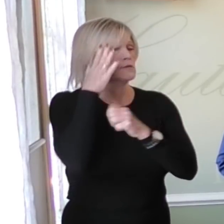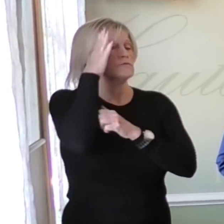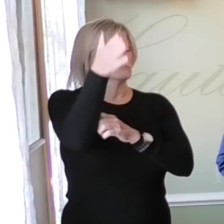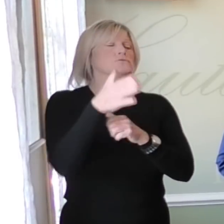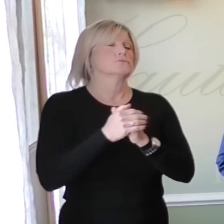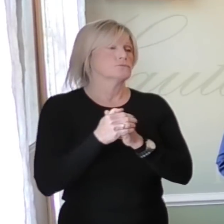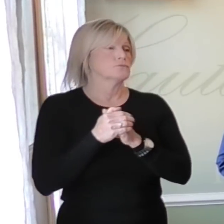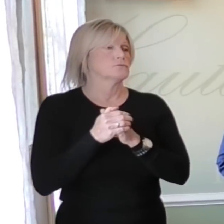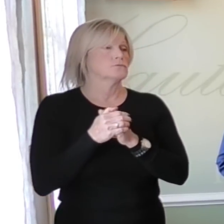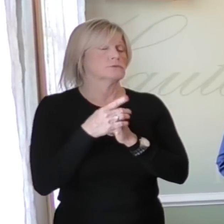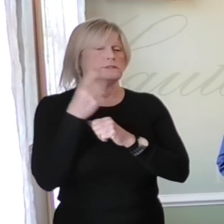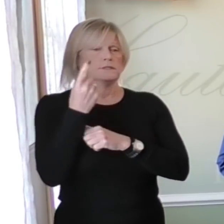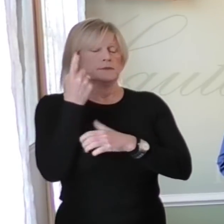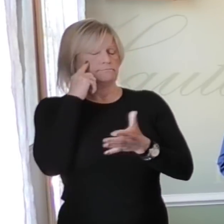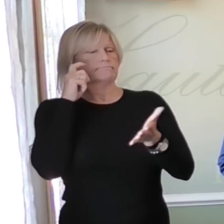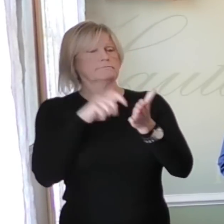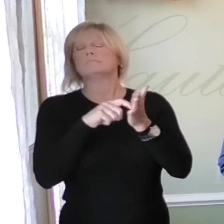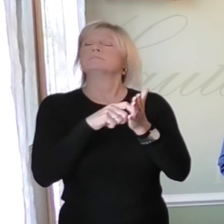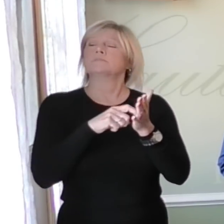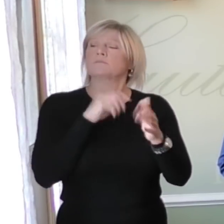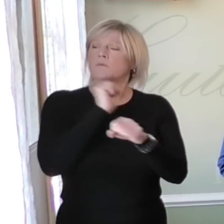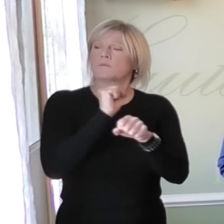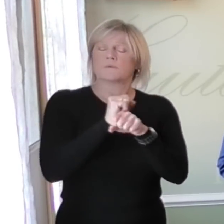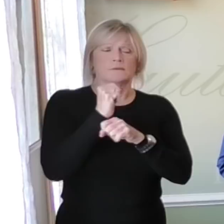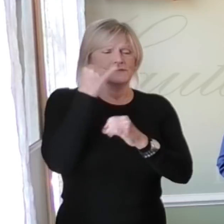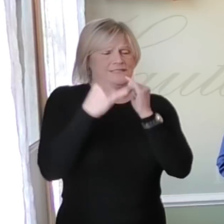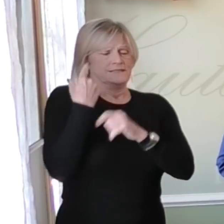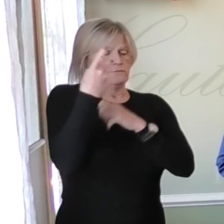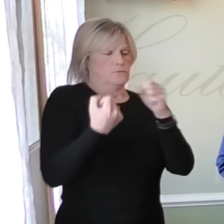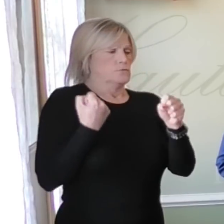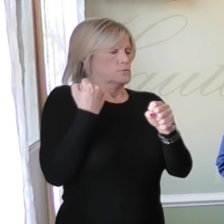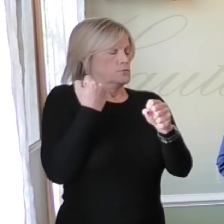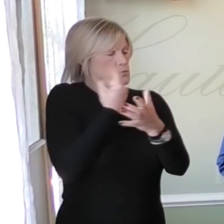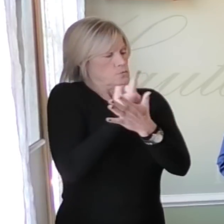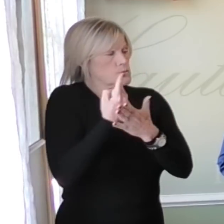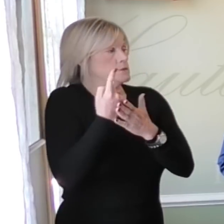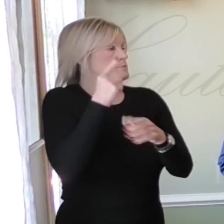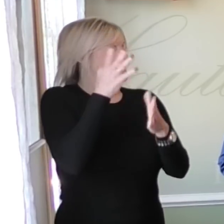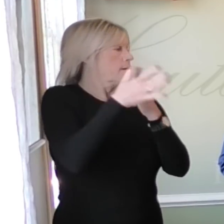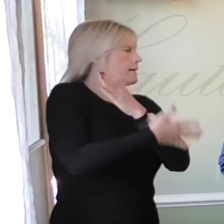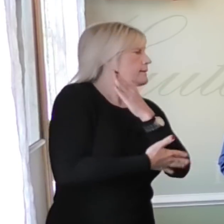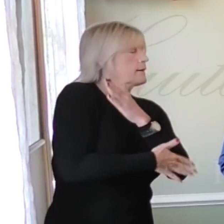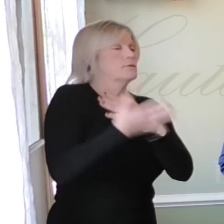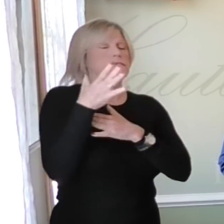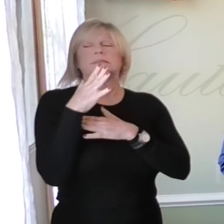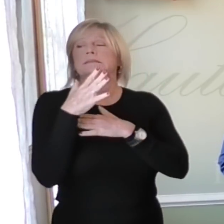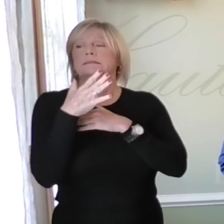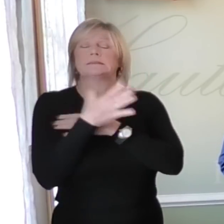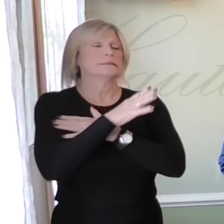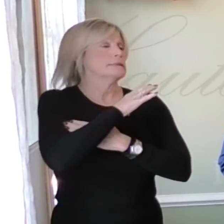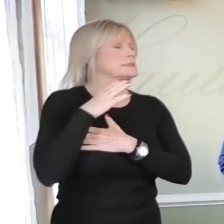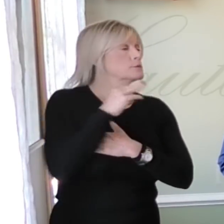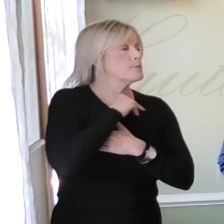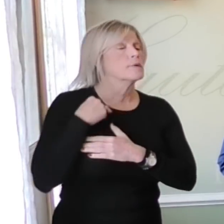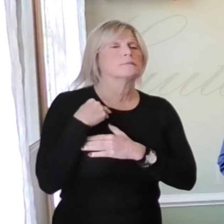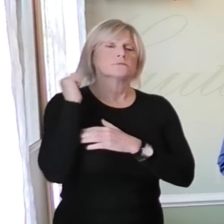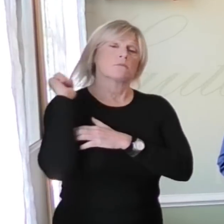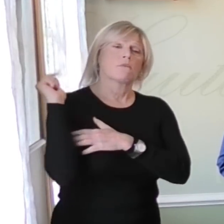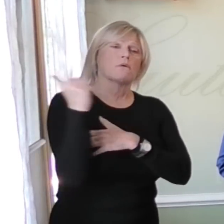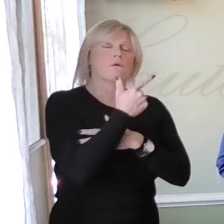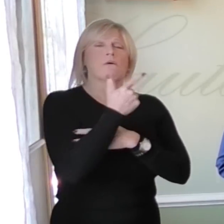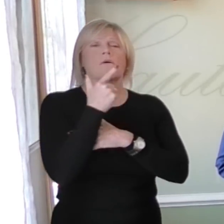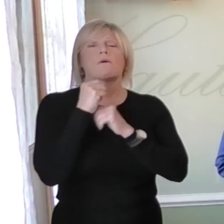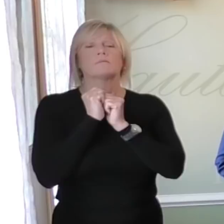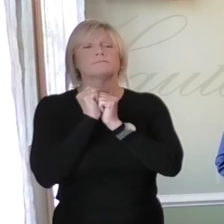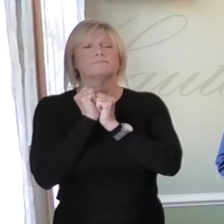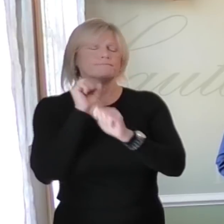that's been evident to me as I've worked in the past few weeks with the county and with our state partners, our county council members, is that everyone is